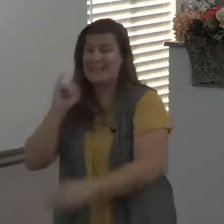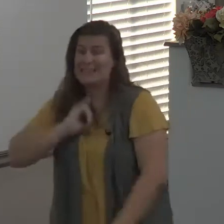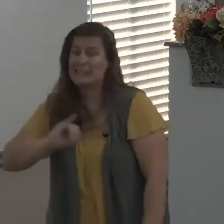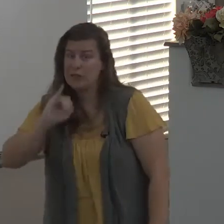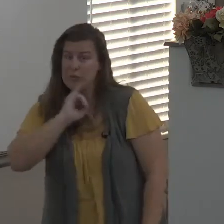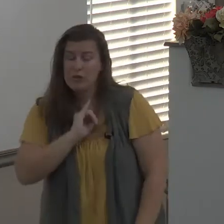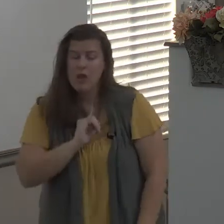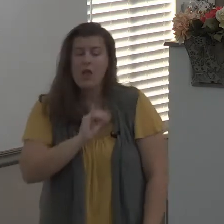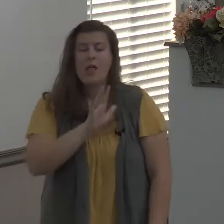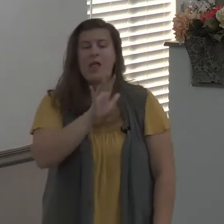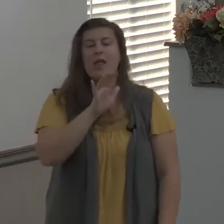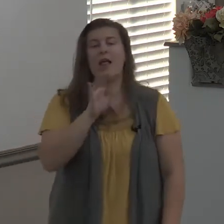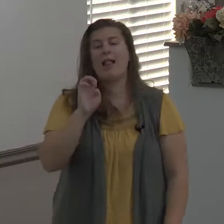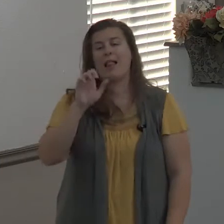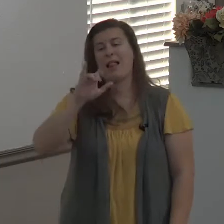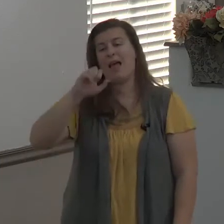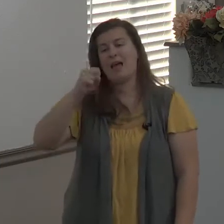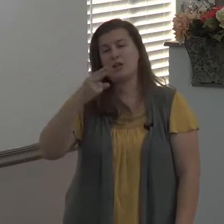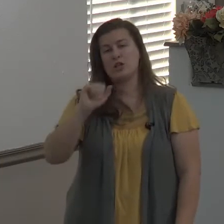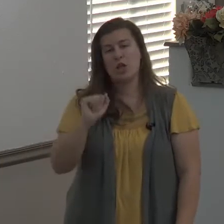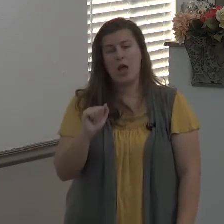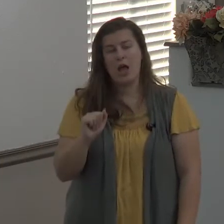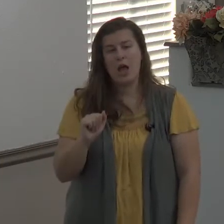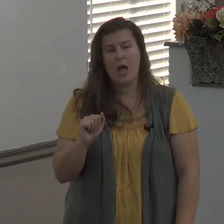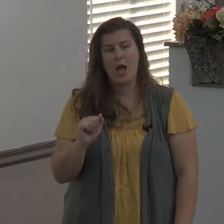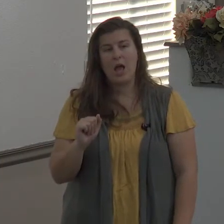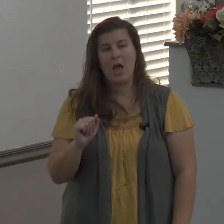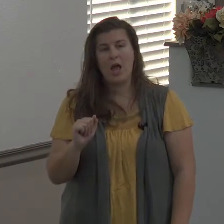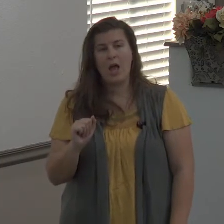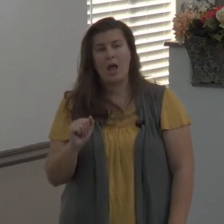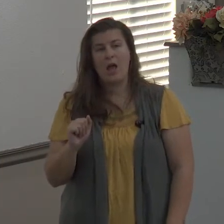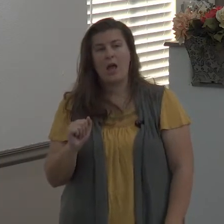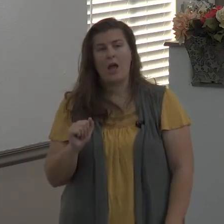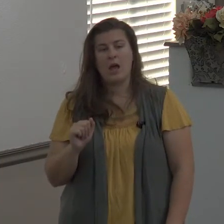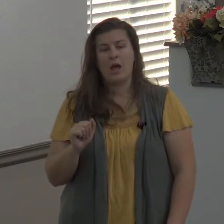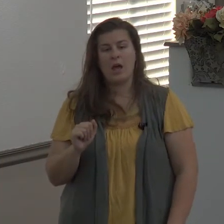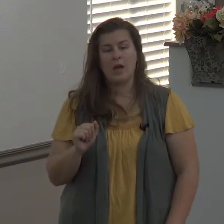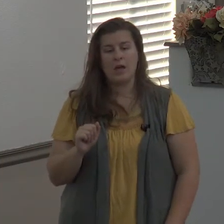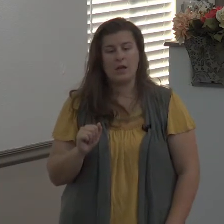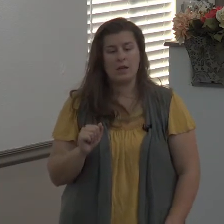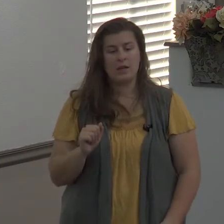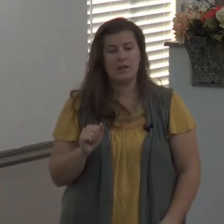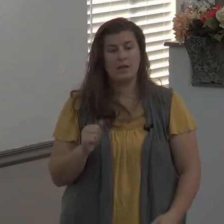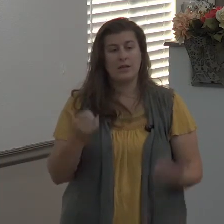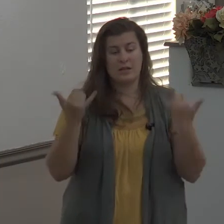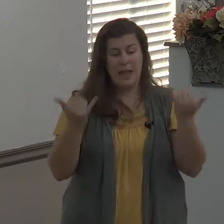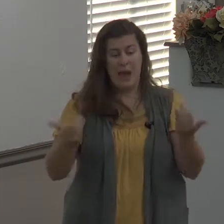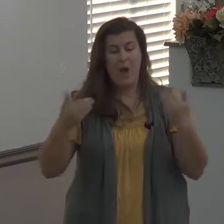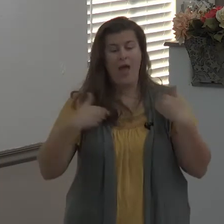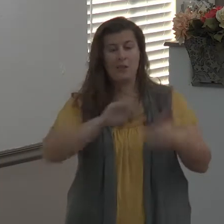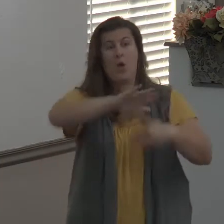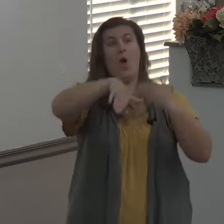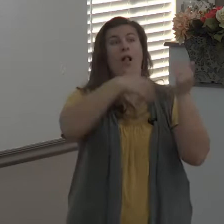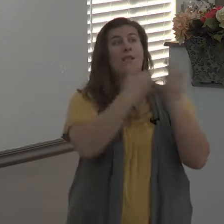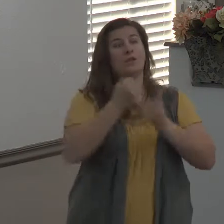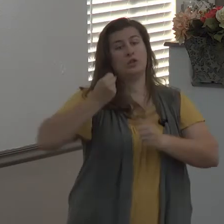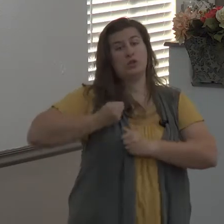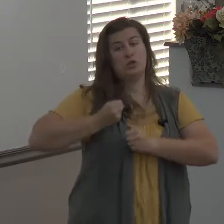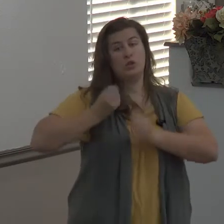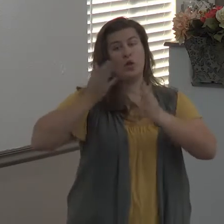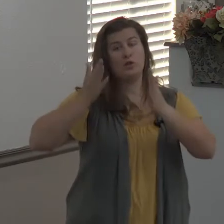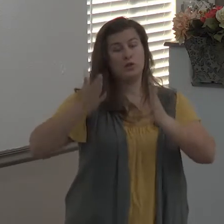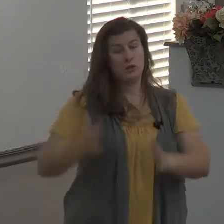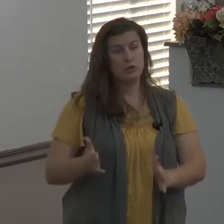God's people. Syria was fighting Israel. The enemy of God's people. And Elisha just brought them to the king's front